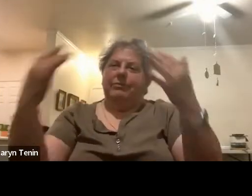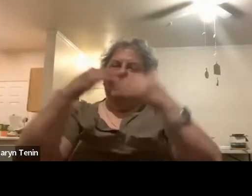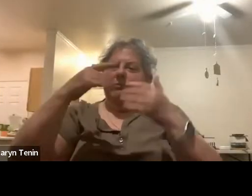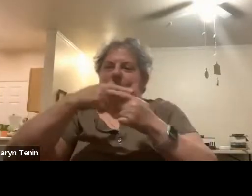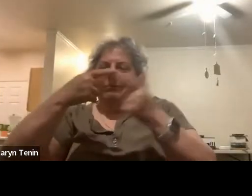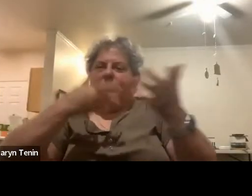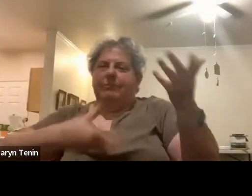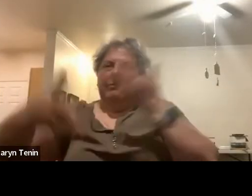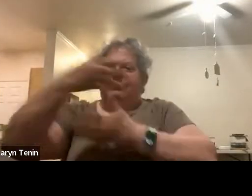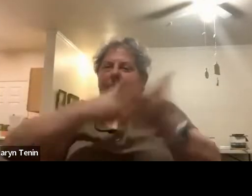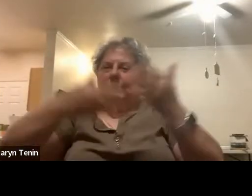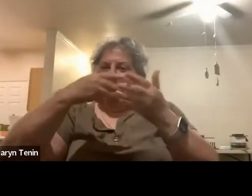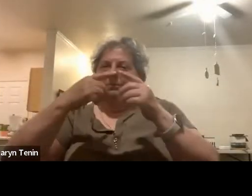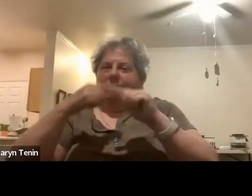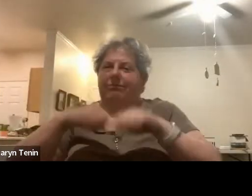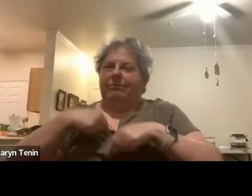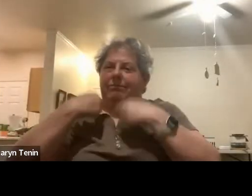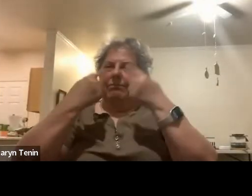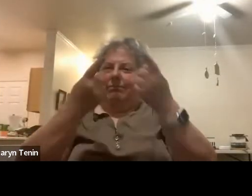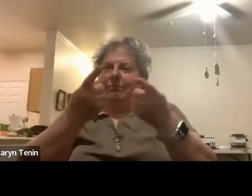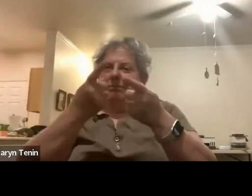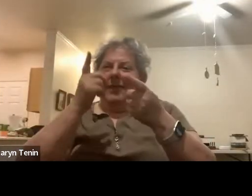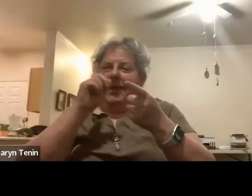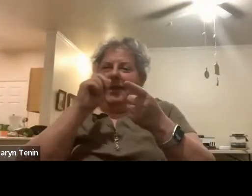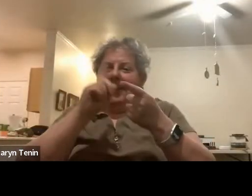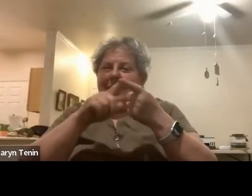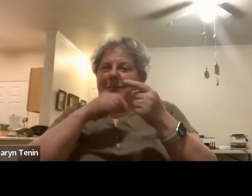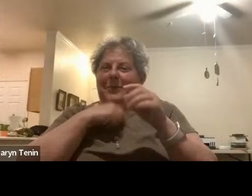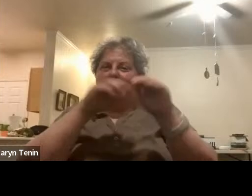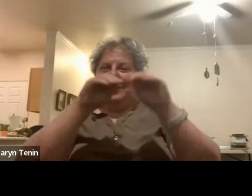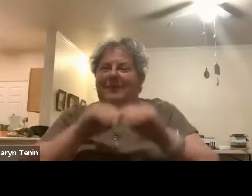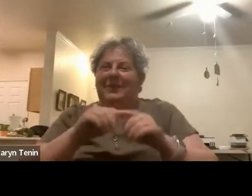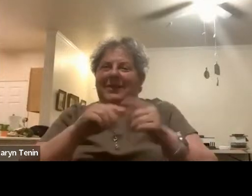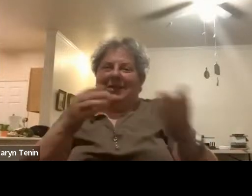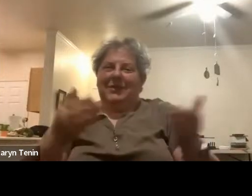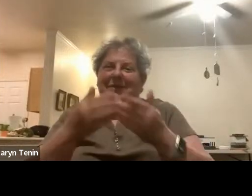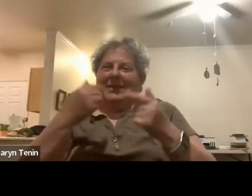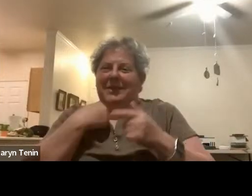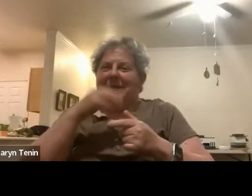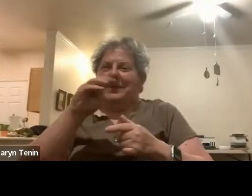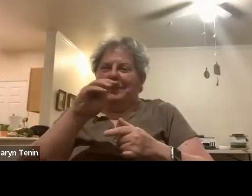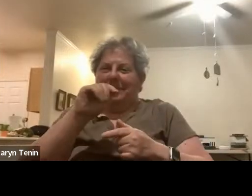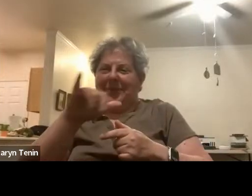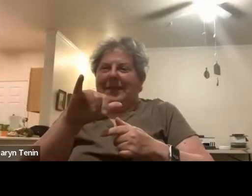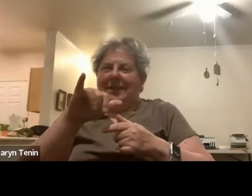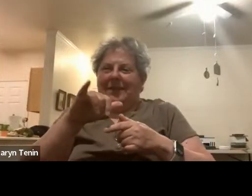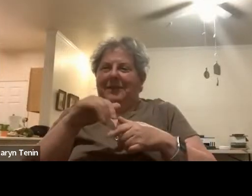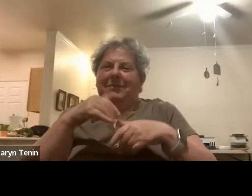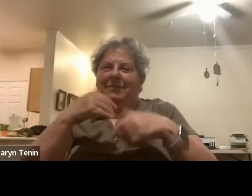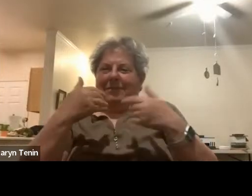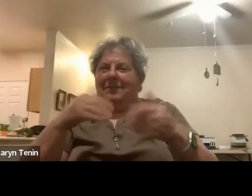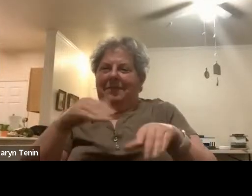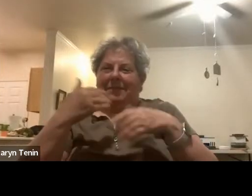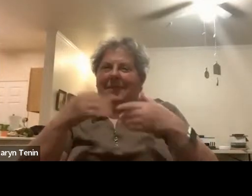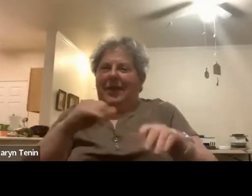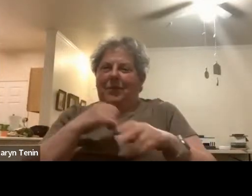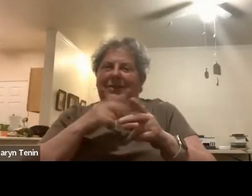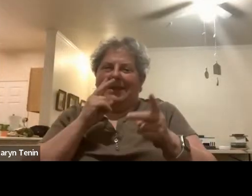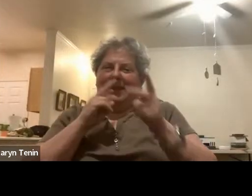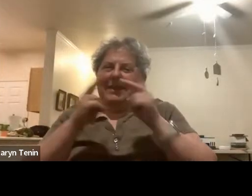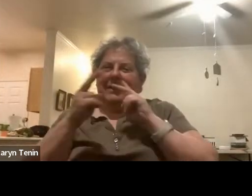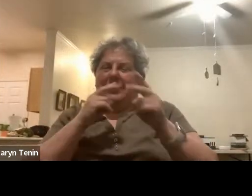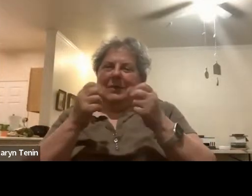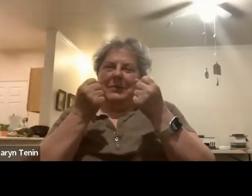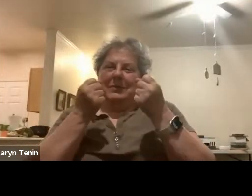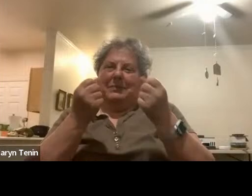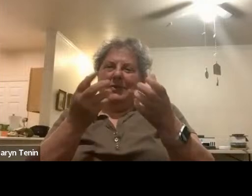to really be a part of everything that they could want to be a part of in life. Then when I moved to Arizona